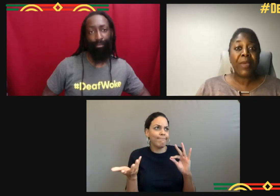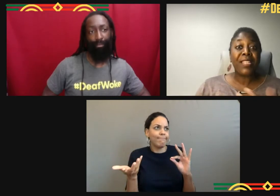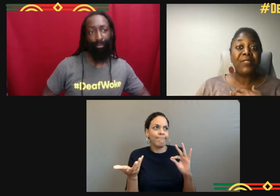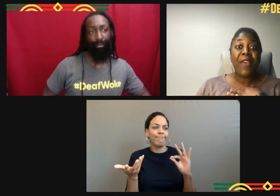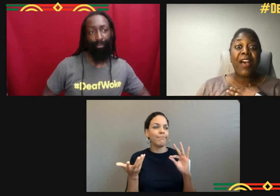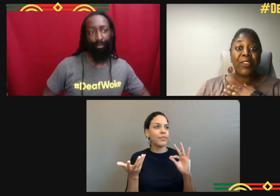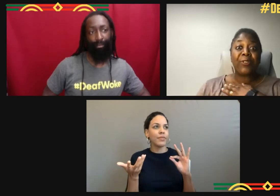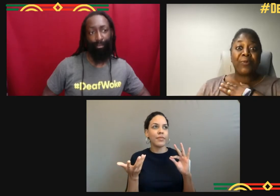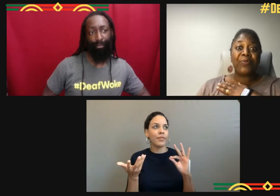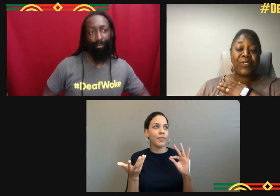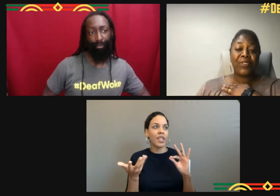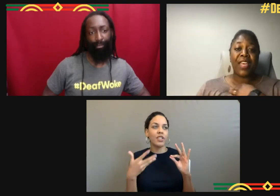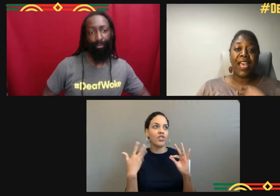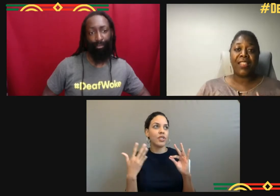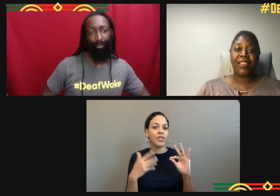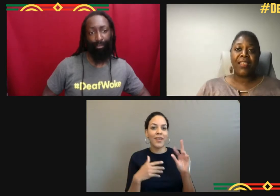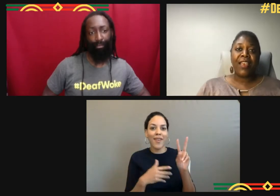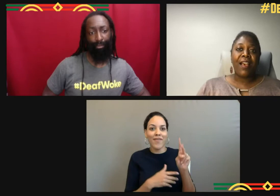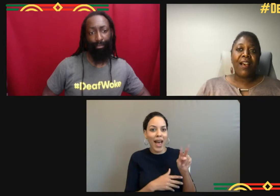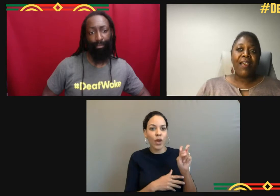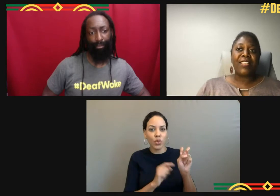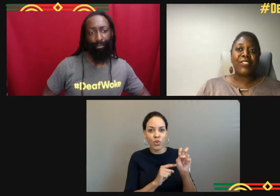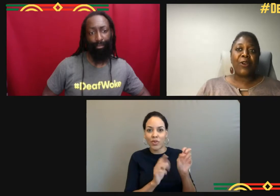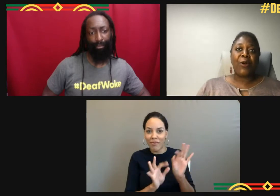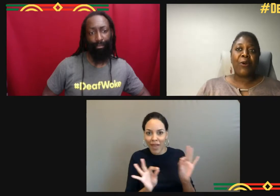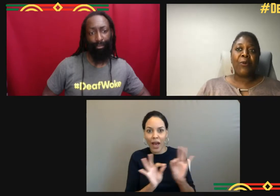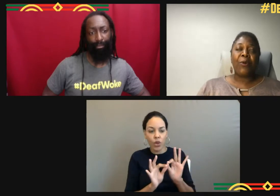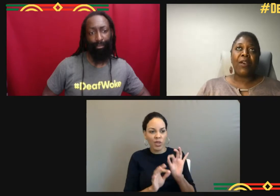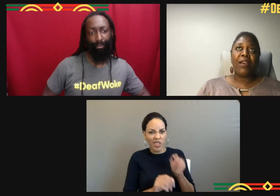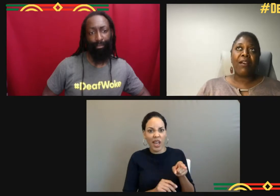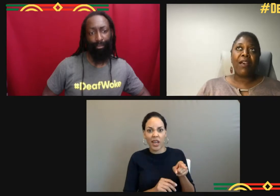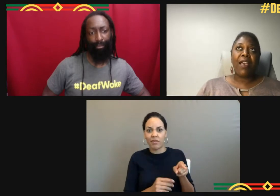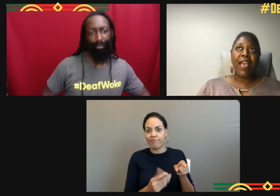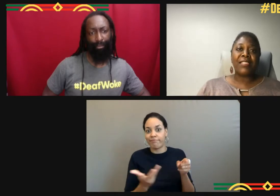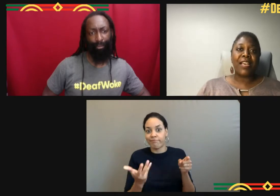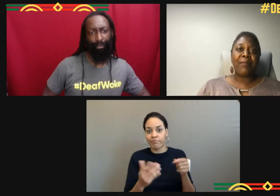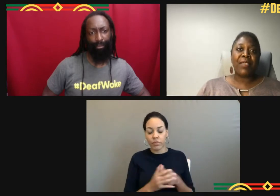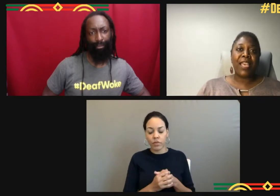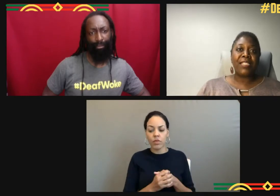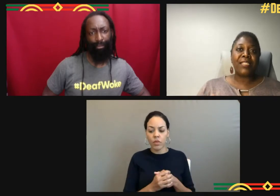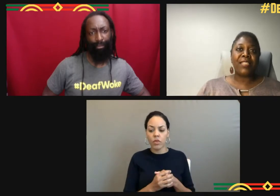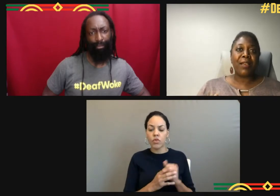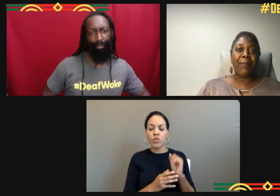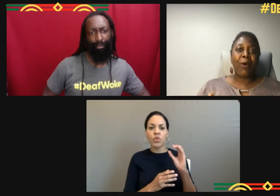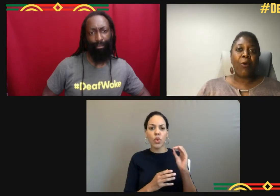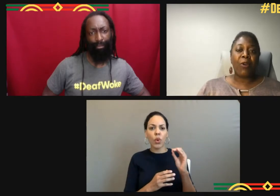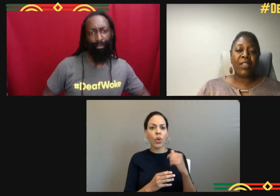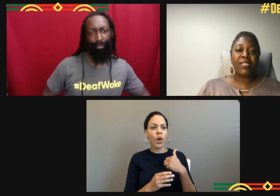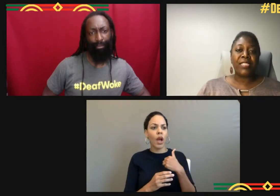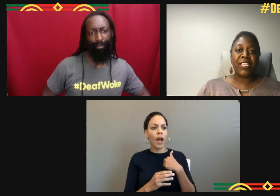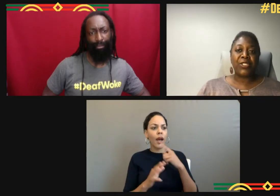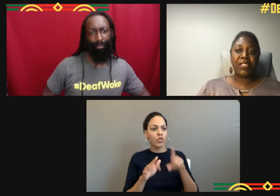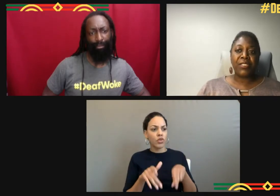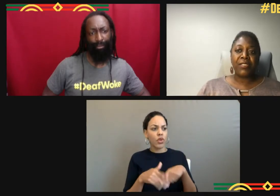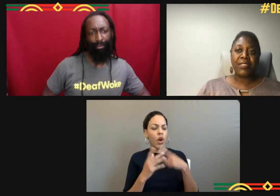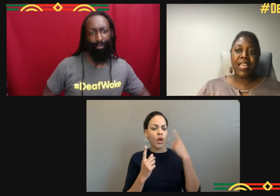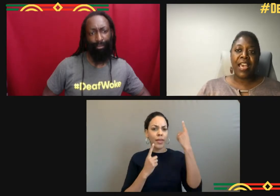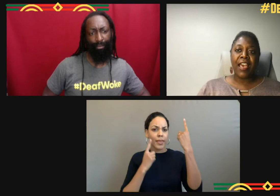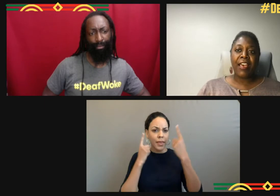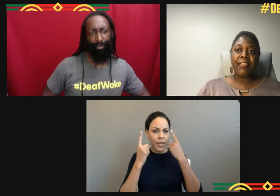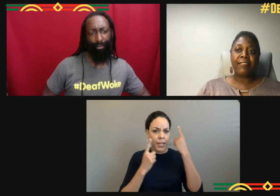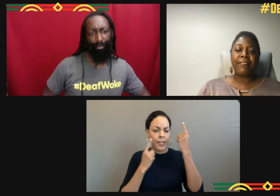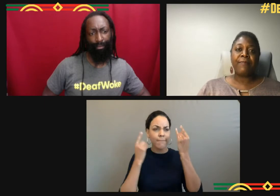there's a tremendous value to that. And so as I began to think about